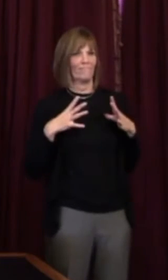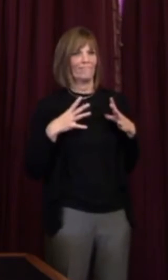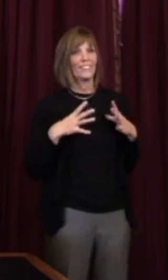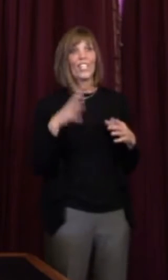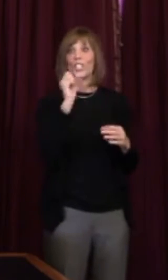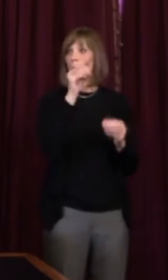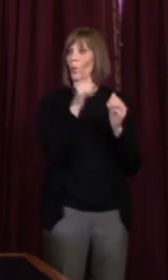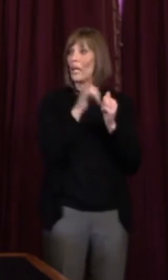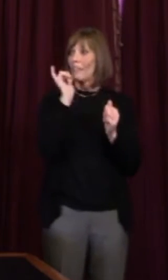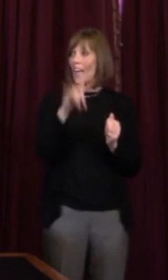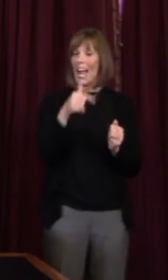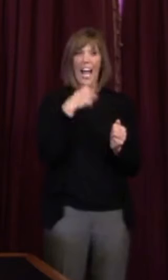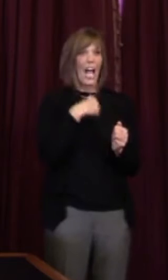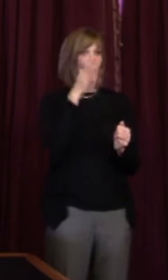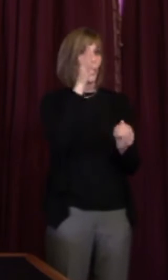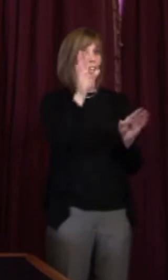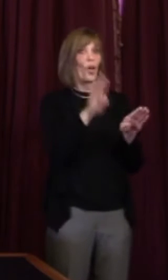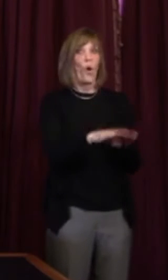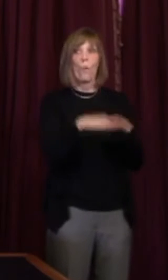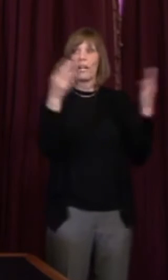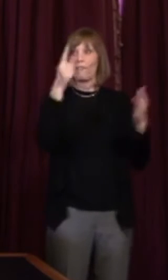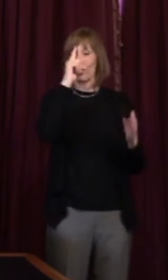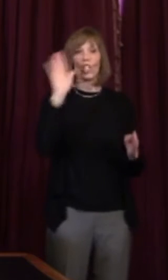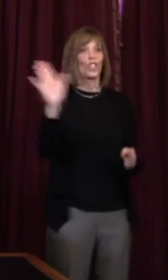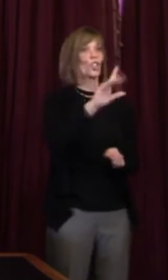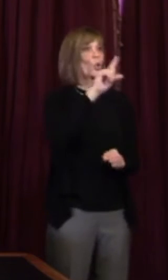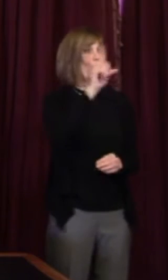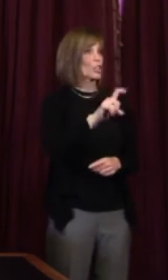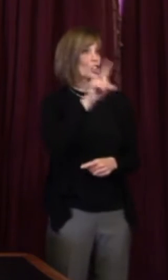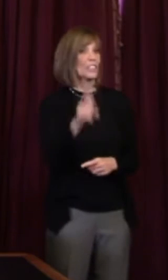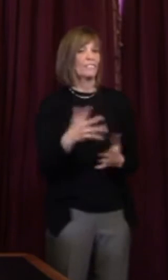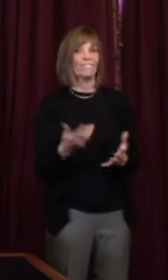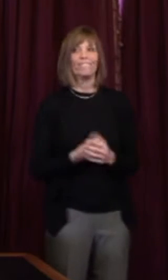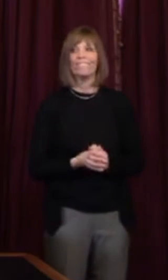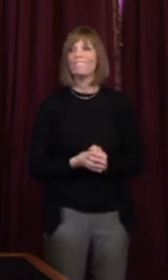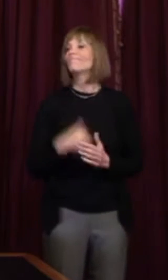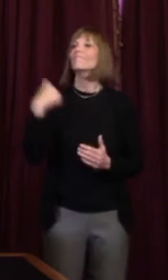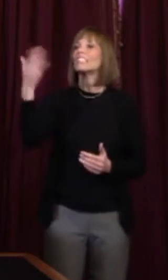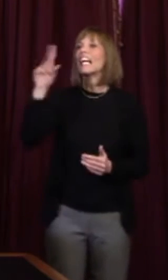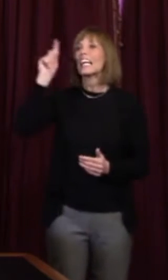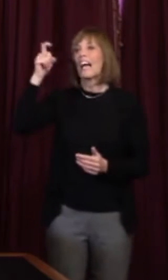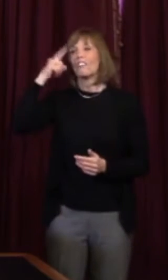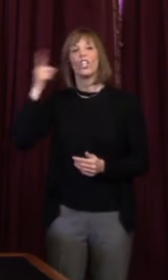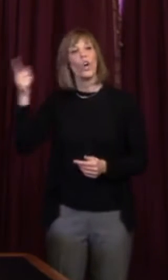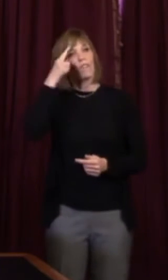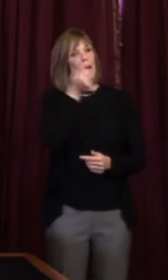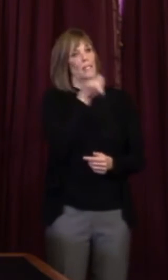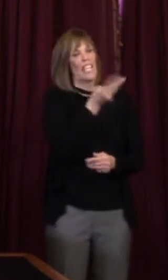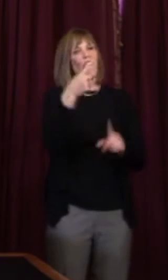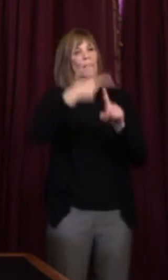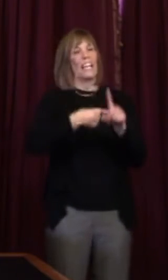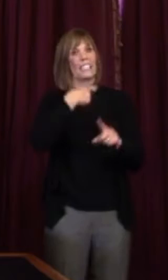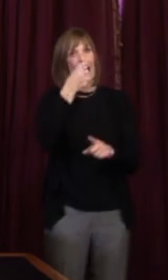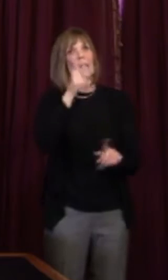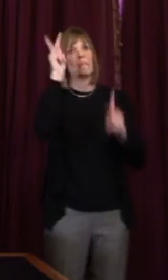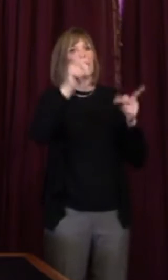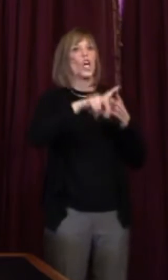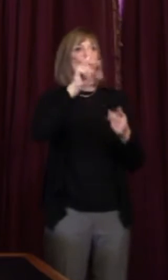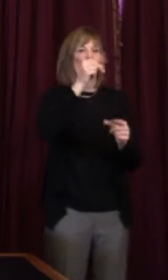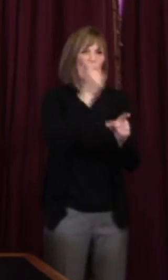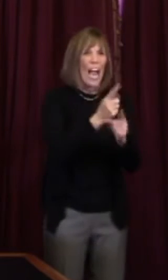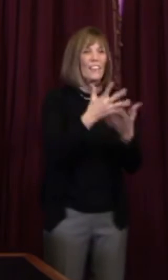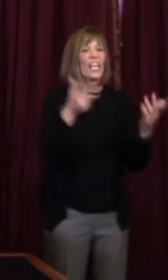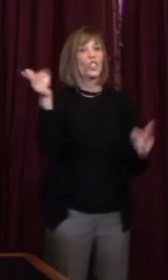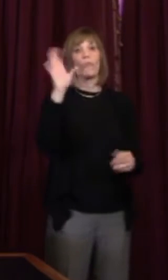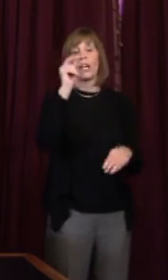so with that, we will go ahead and open it up for questions. Governor, you for months have been telling Iowans to do the right thing. Yep.